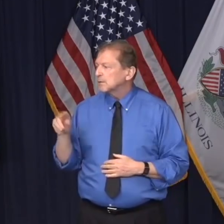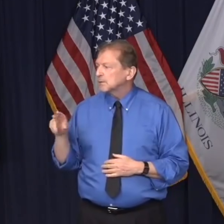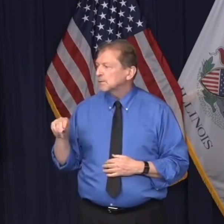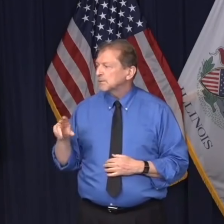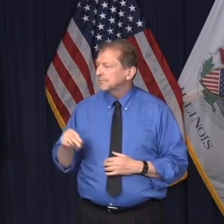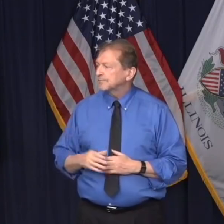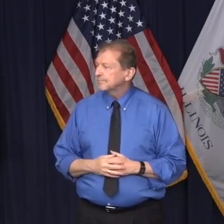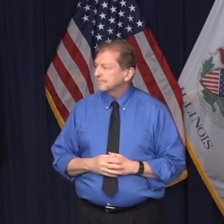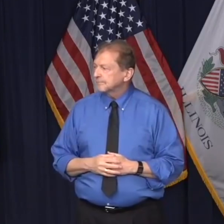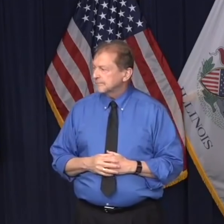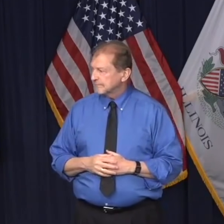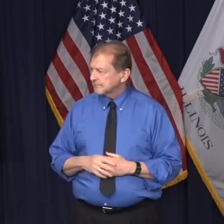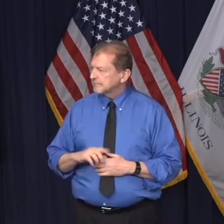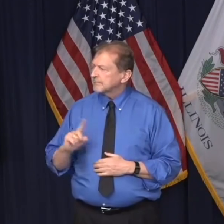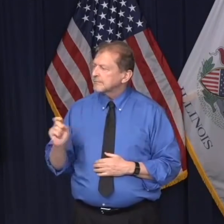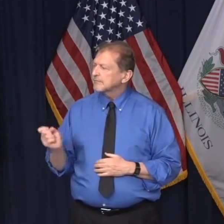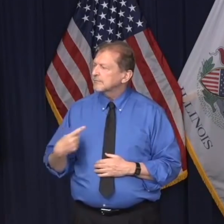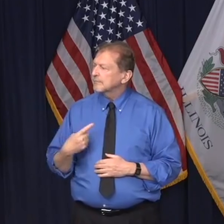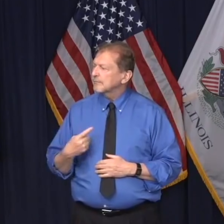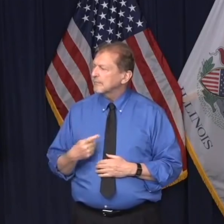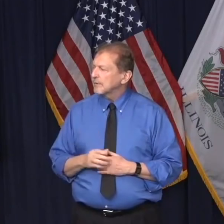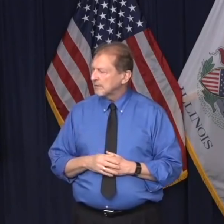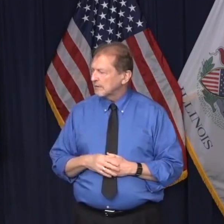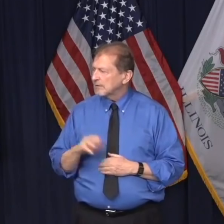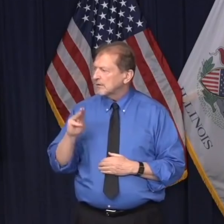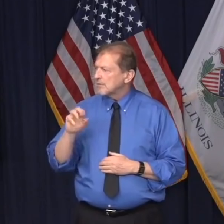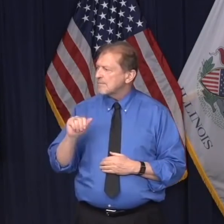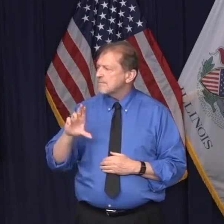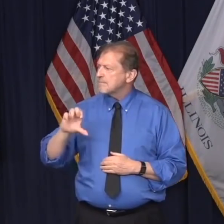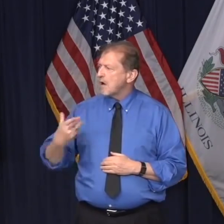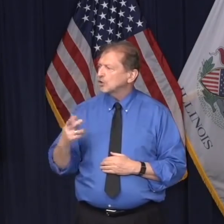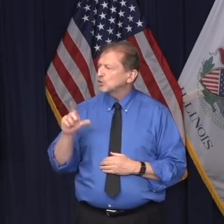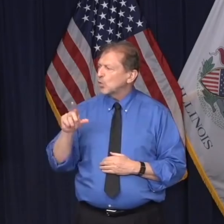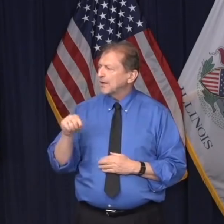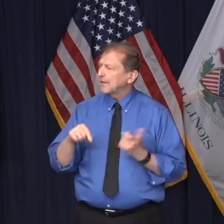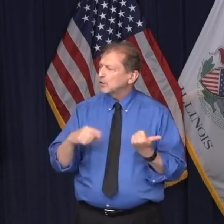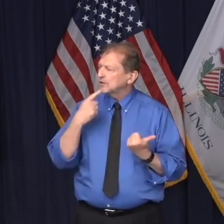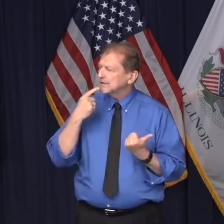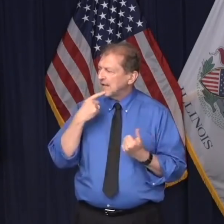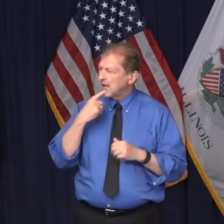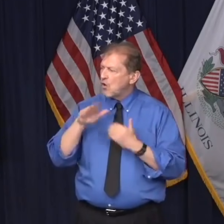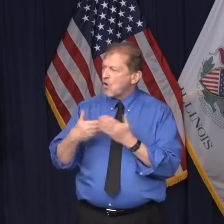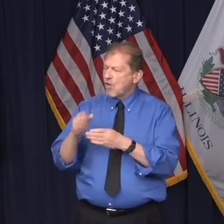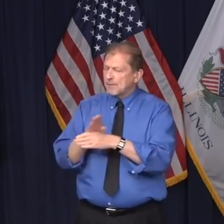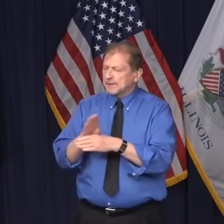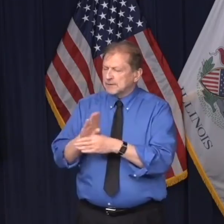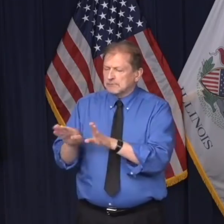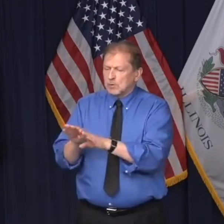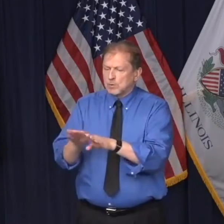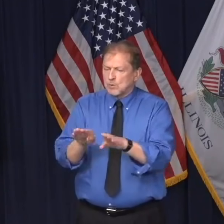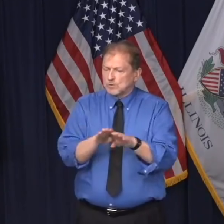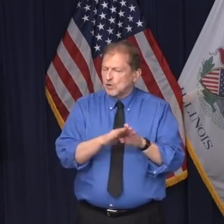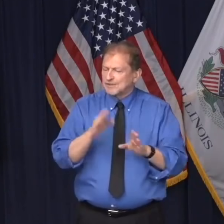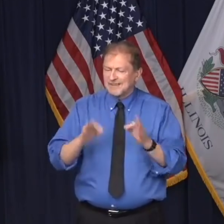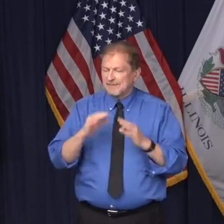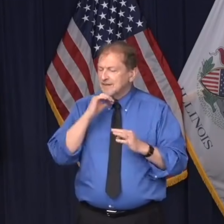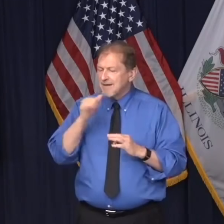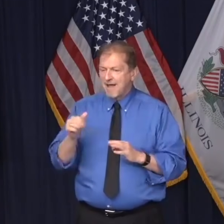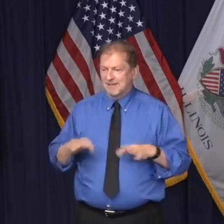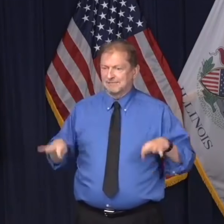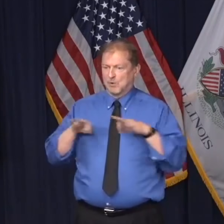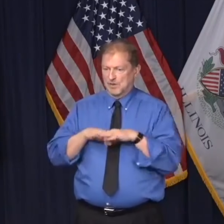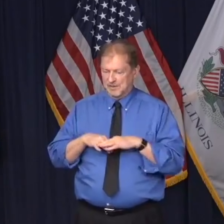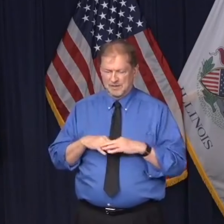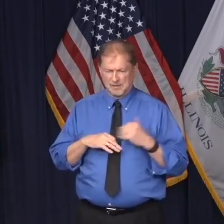Mark Maxwell, on March 20th, you said all non-essential businesses must halt operations. What law gives the executive branch power to indefinitely